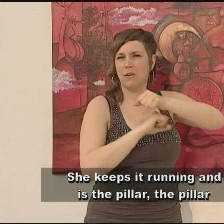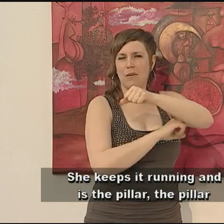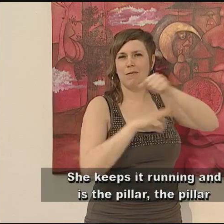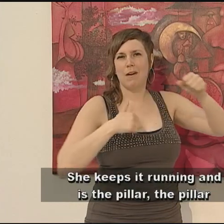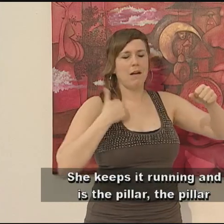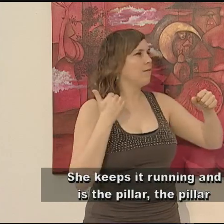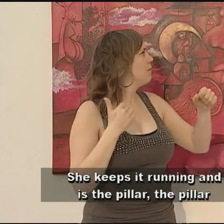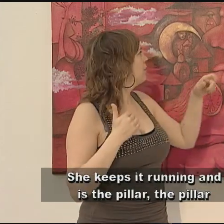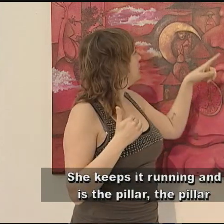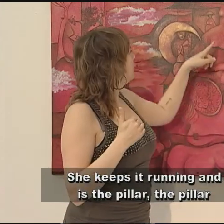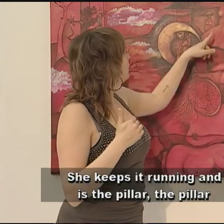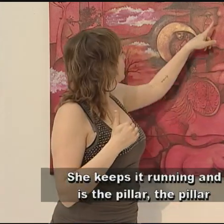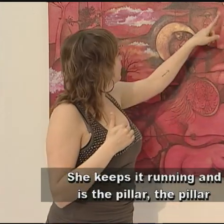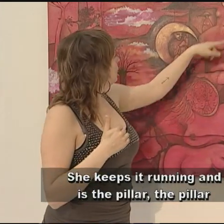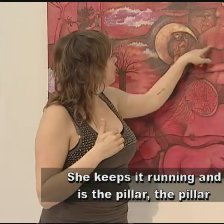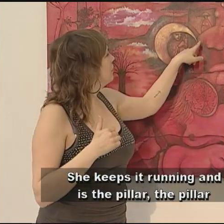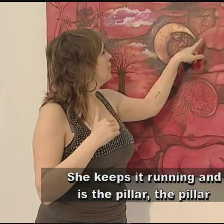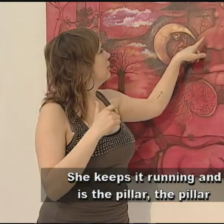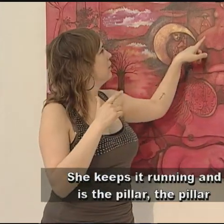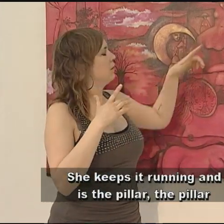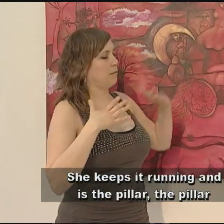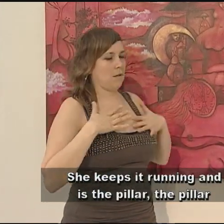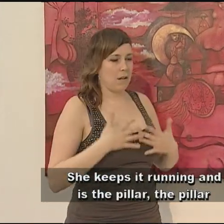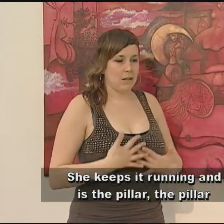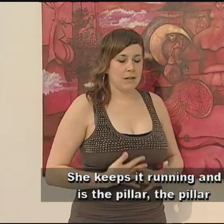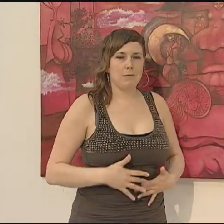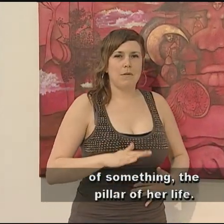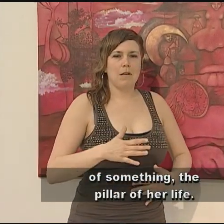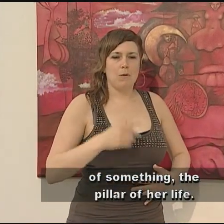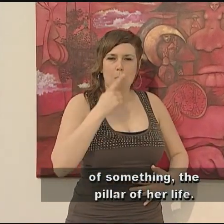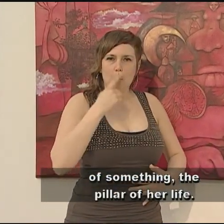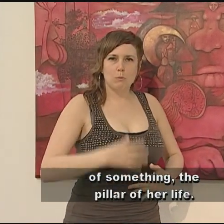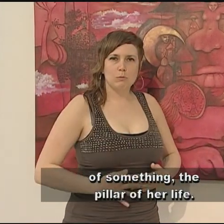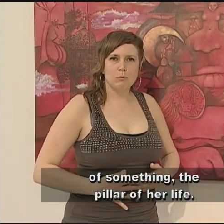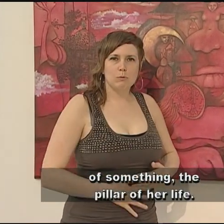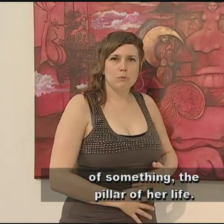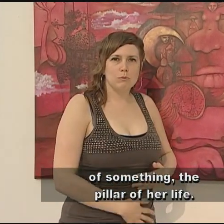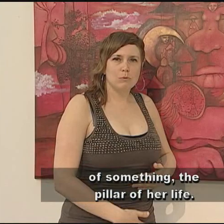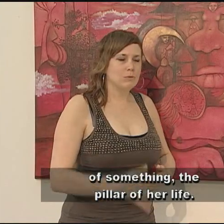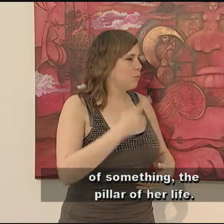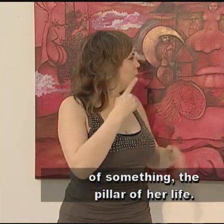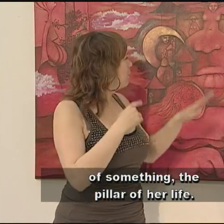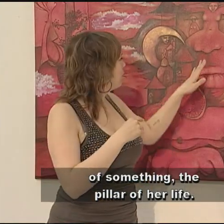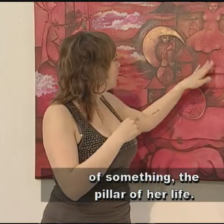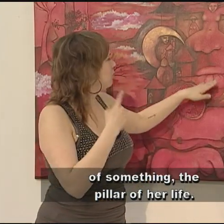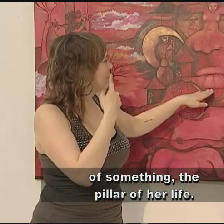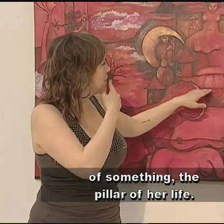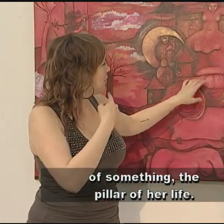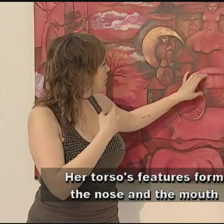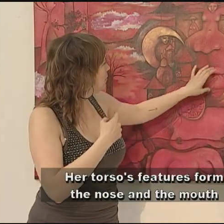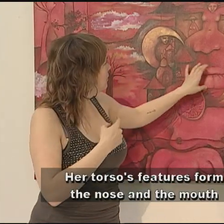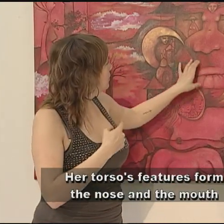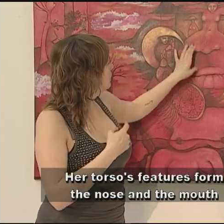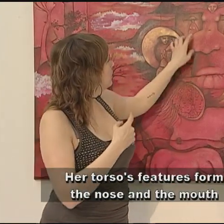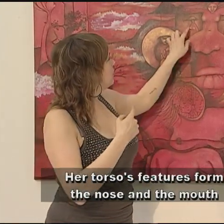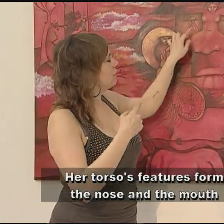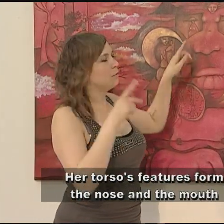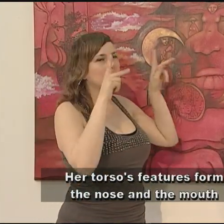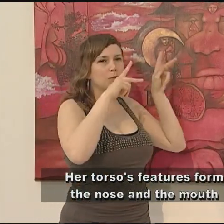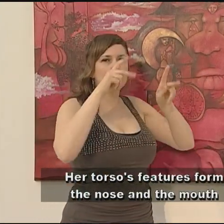together. She keeps it running and is the pillar of something, the pillar of her life. Her